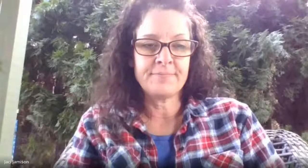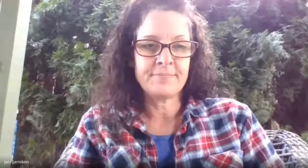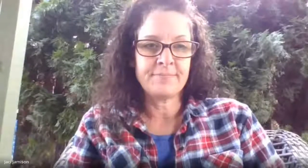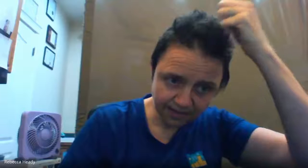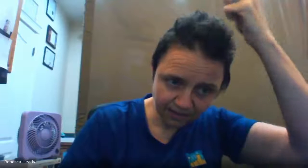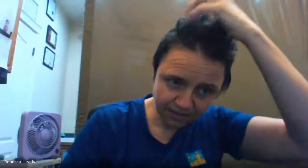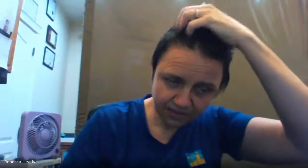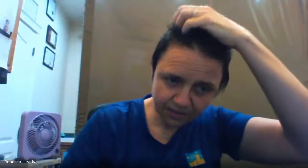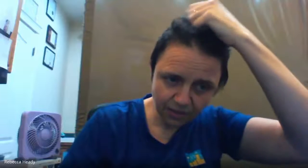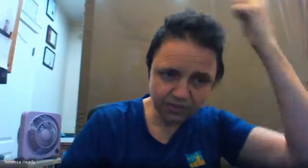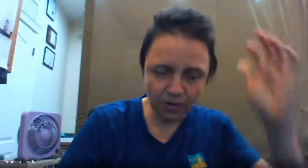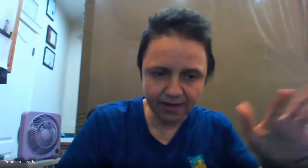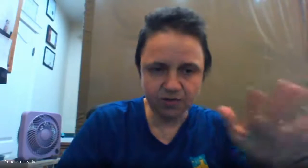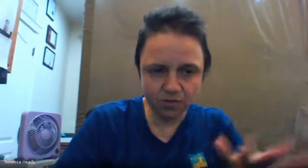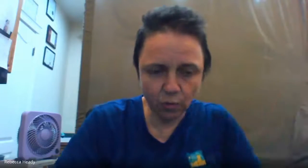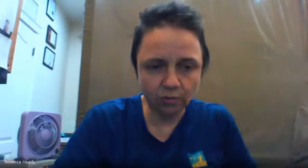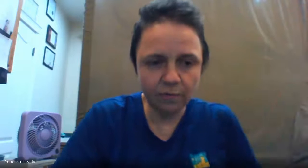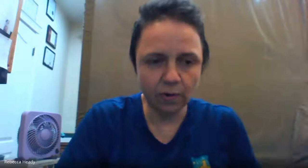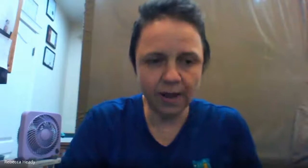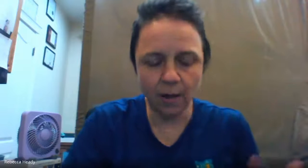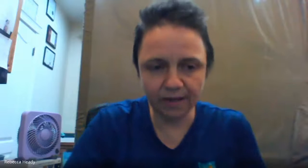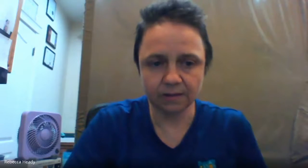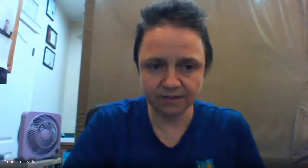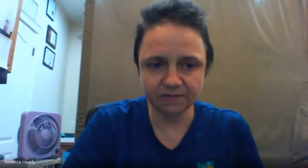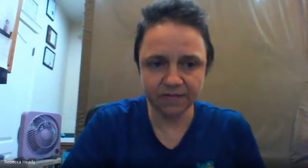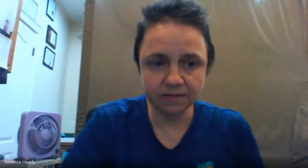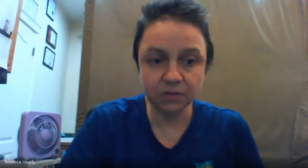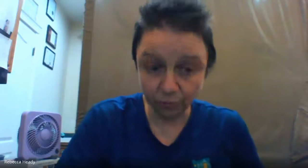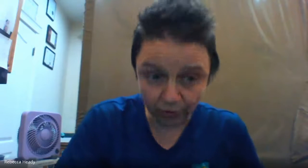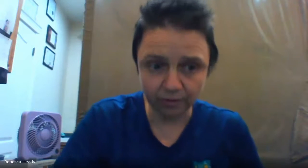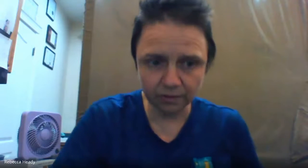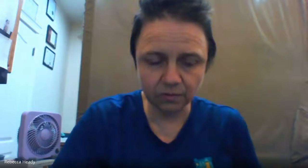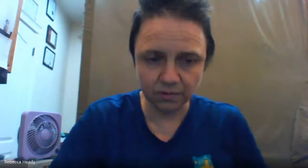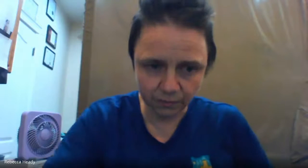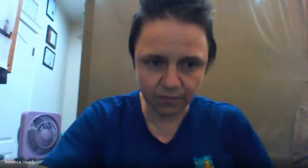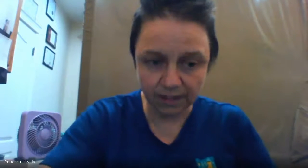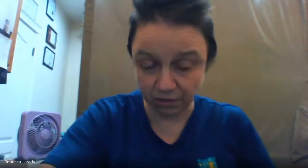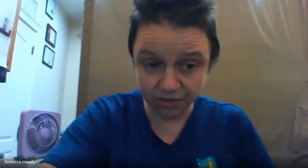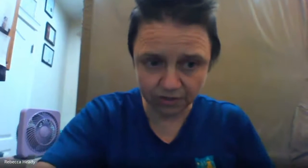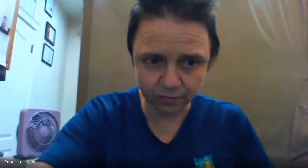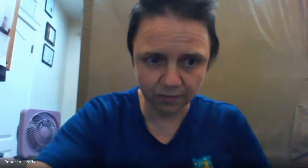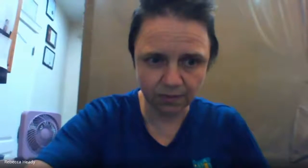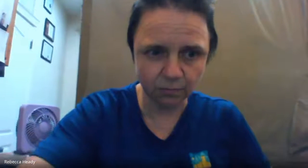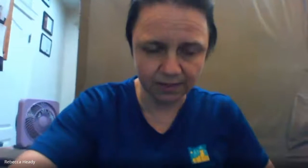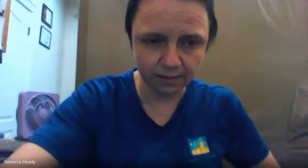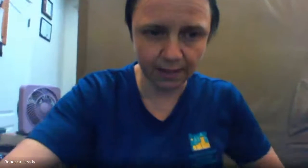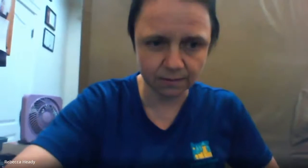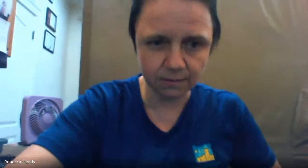Signed exact English is a great tool for helping deaf kids to learn the written